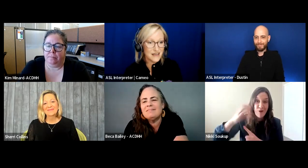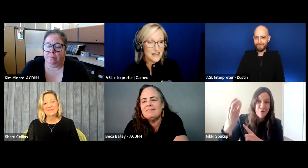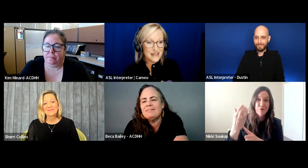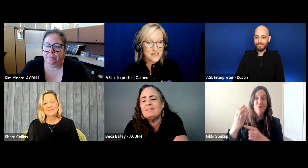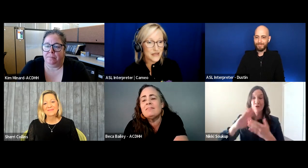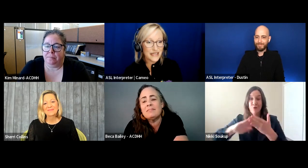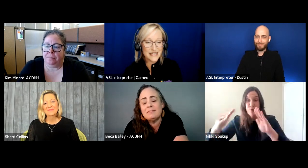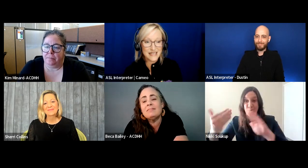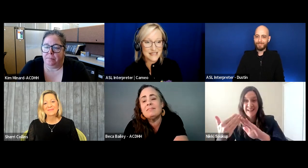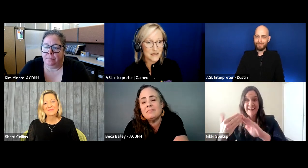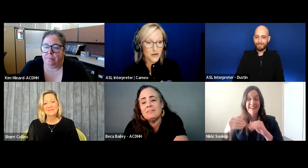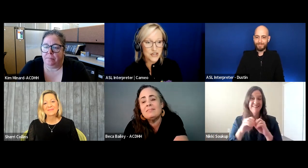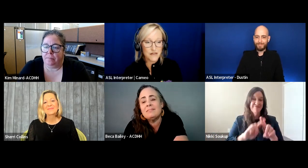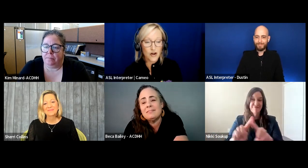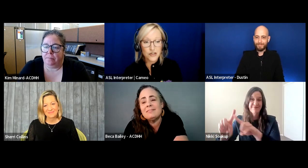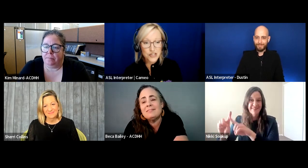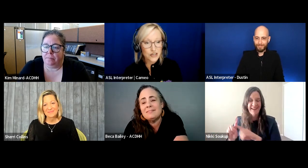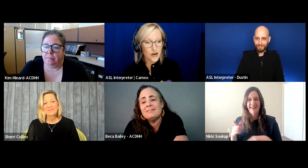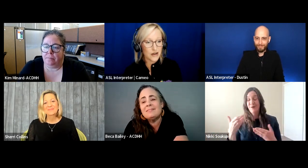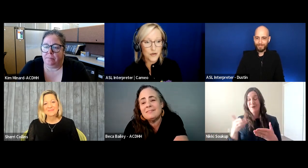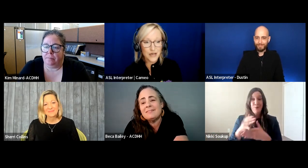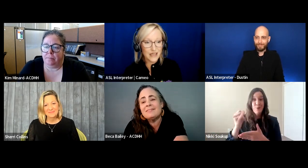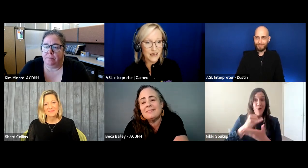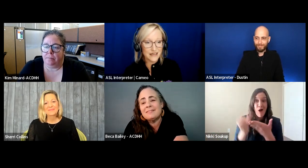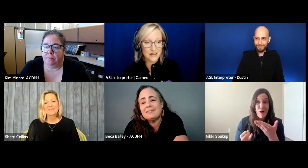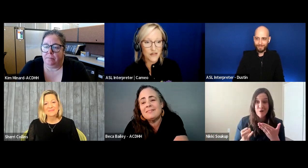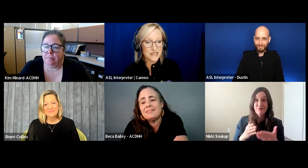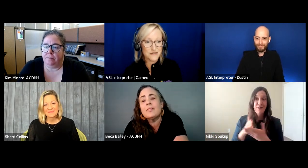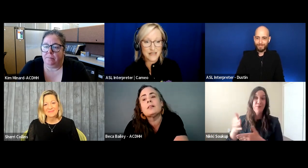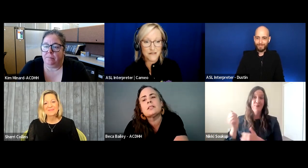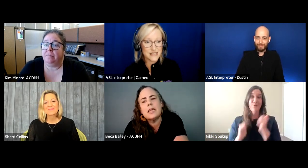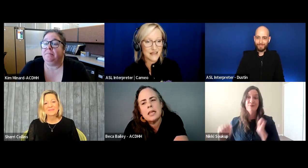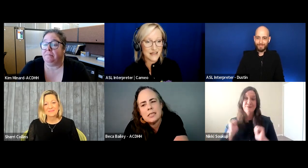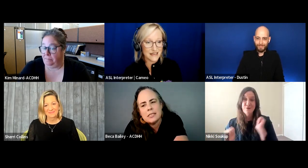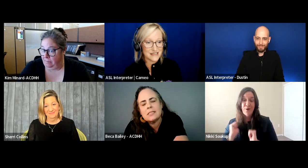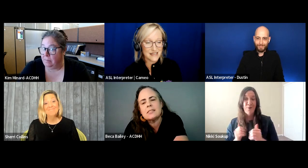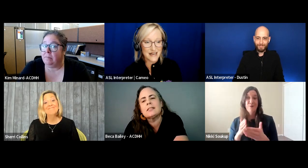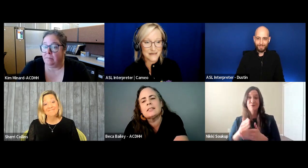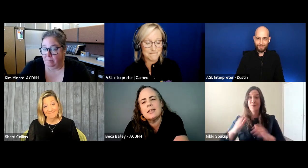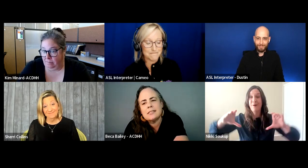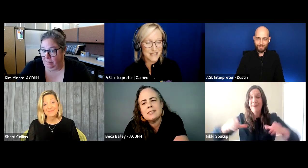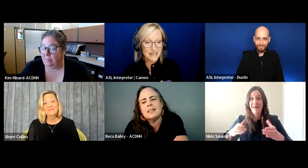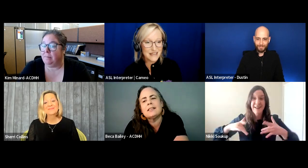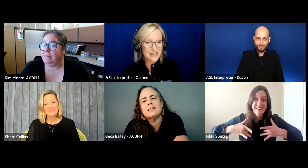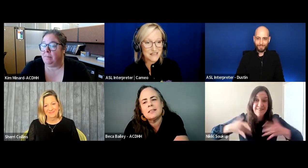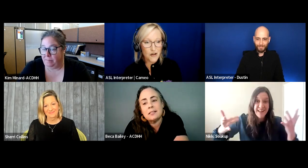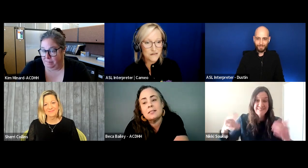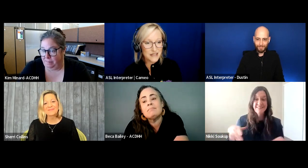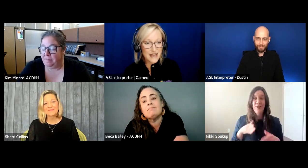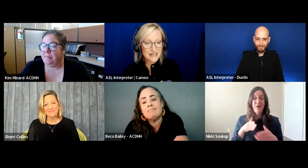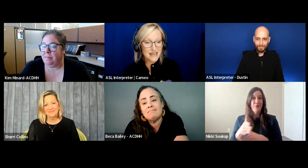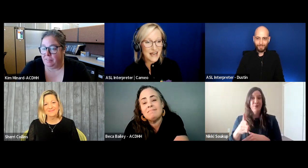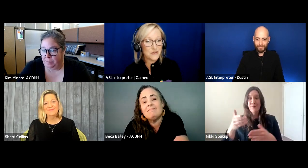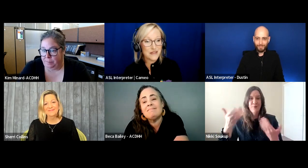comments. This really is a celebration of our culture, our community, and all of the different diversity that is involved